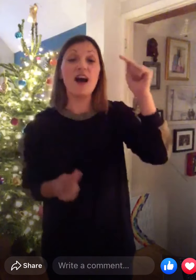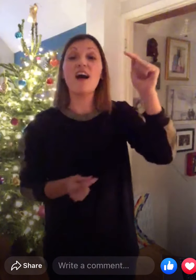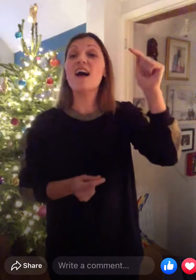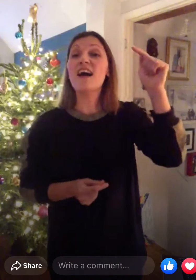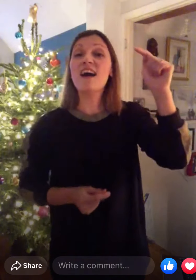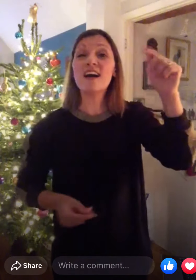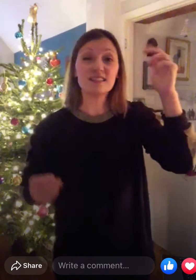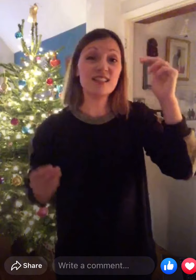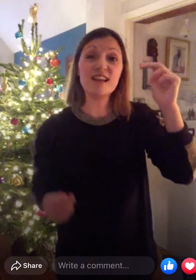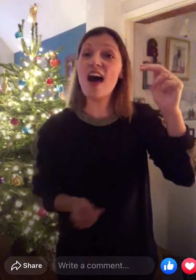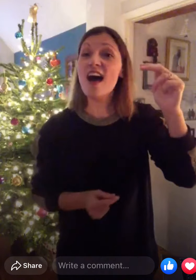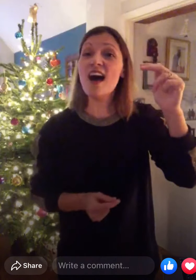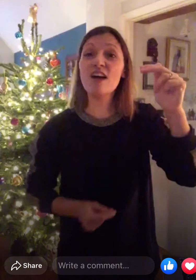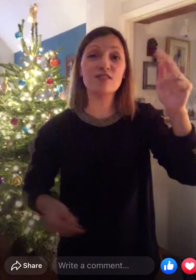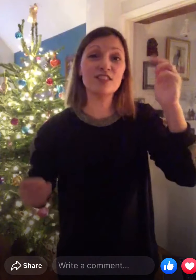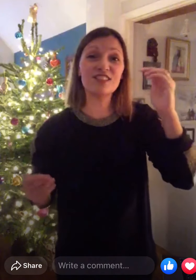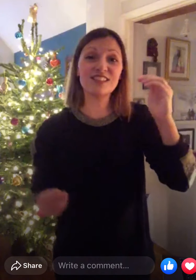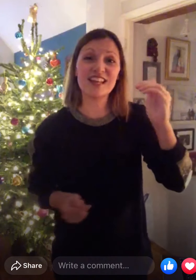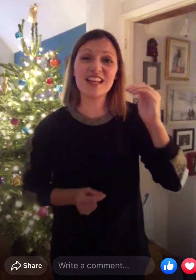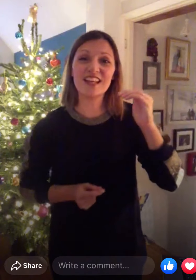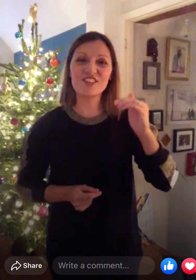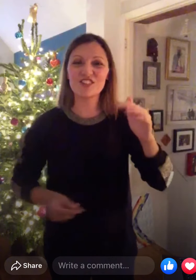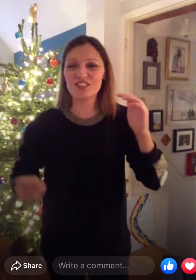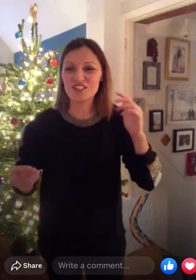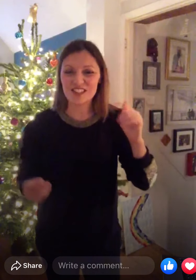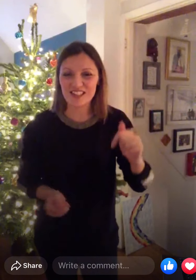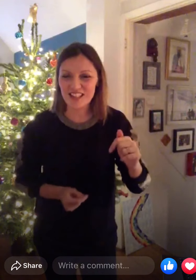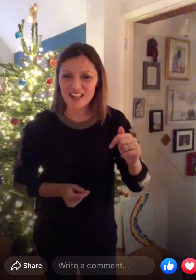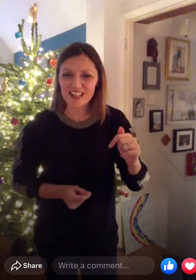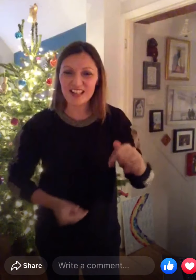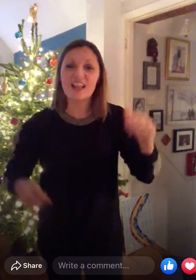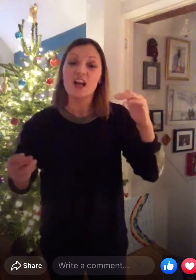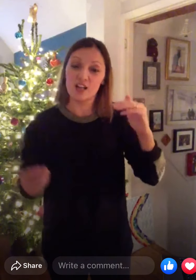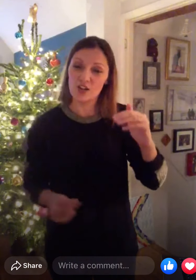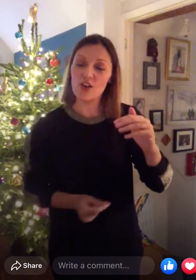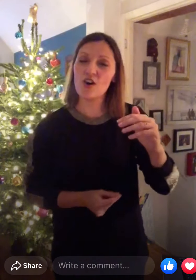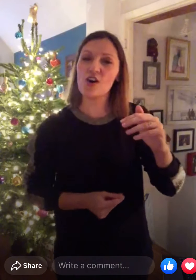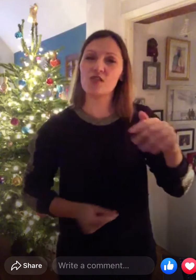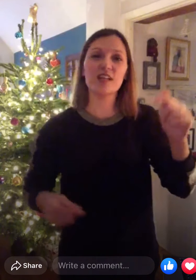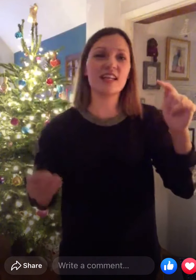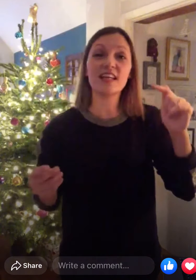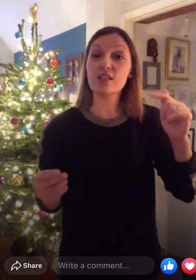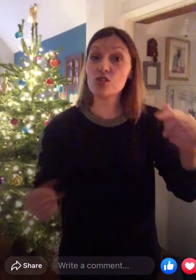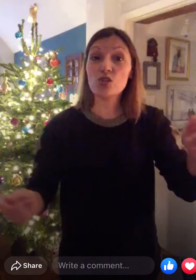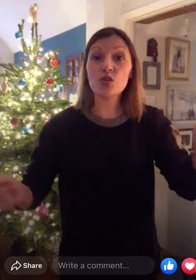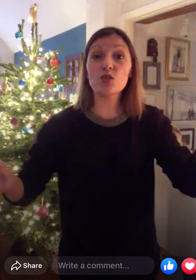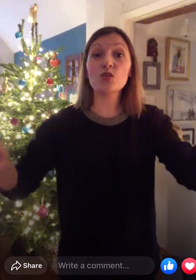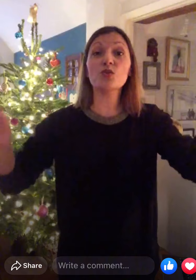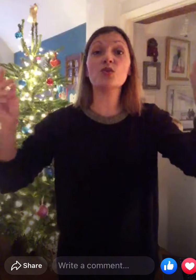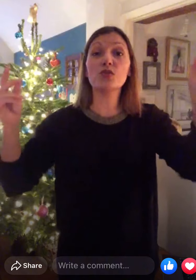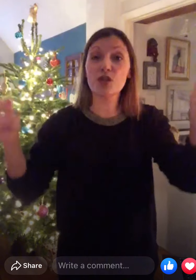Hark the Herald angels sing. Glory to the